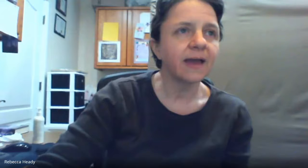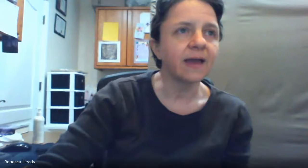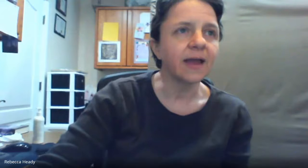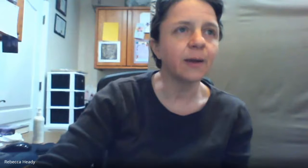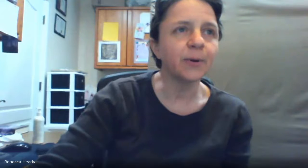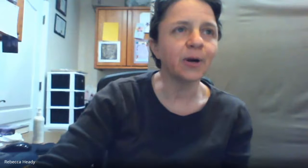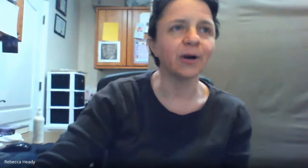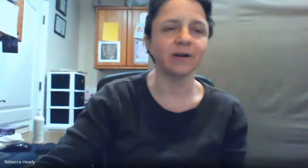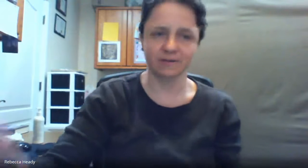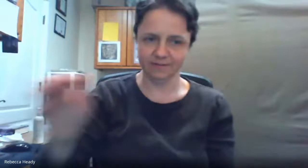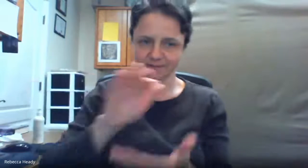Okay, hamburger.